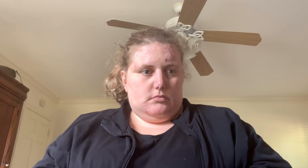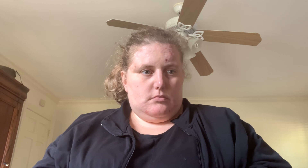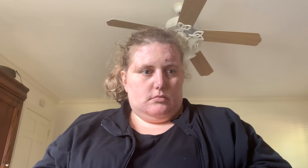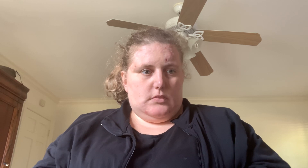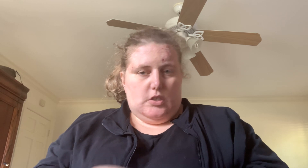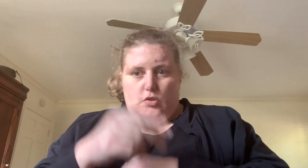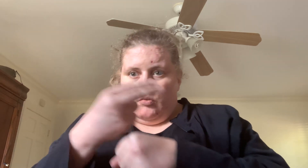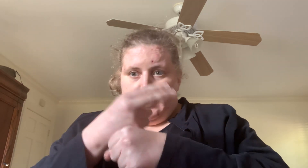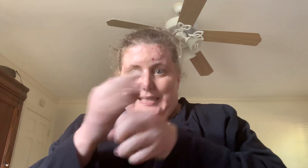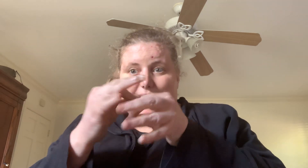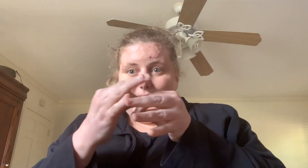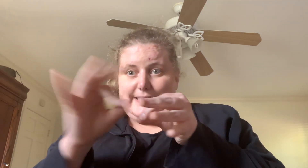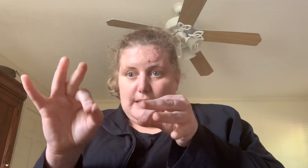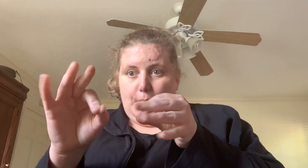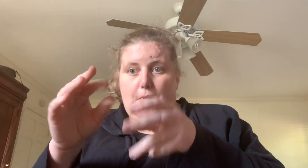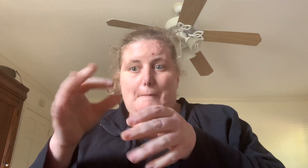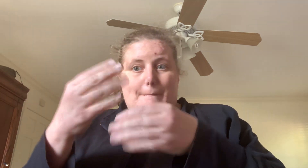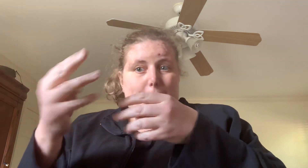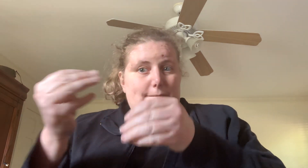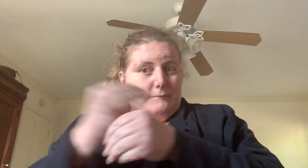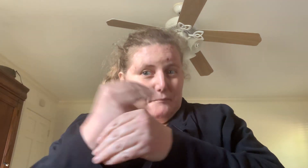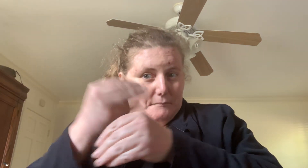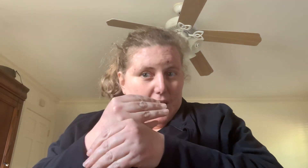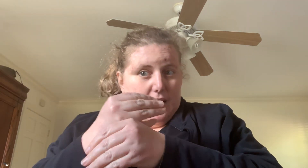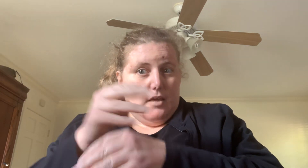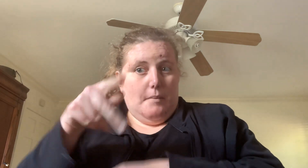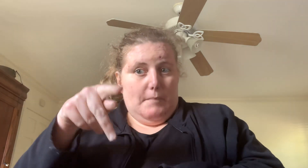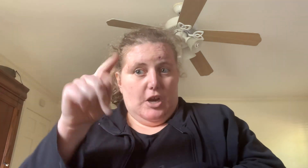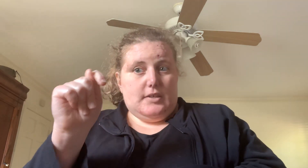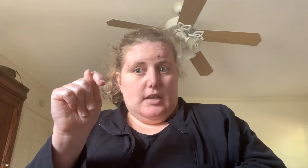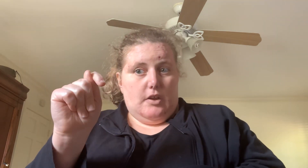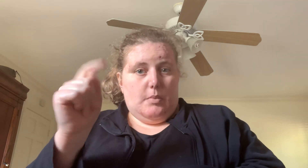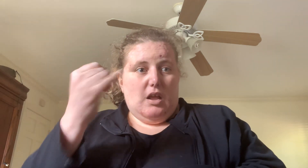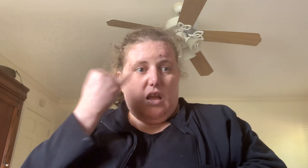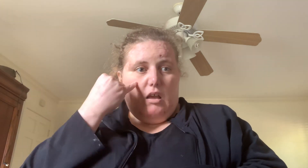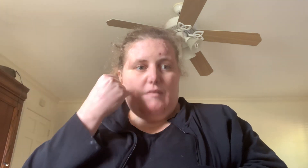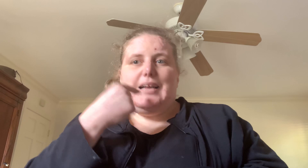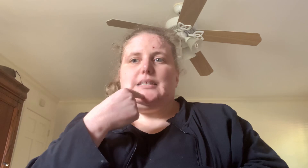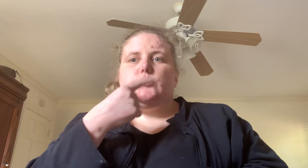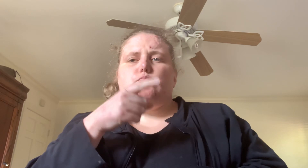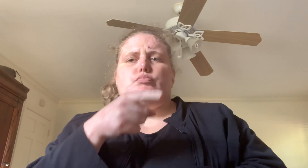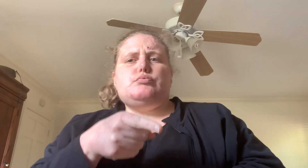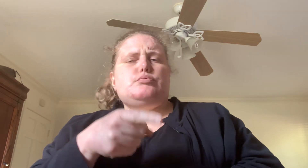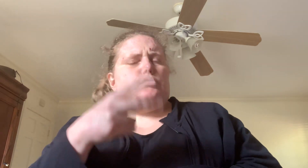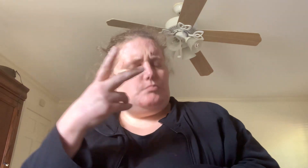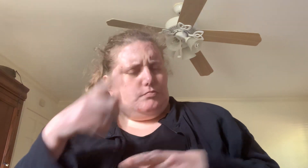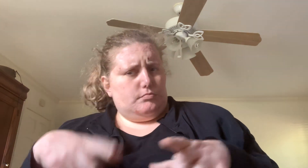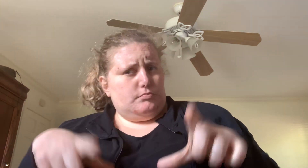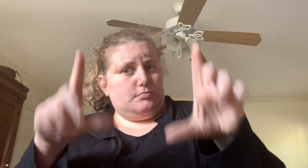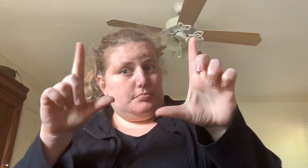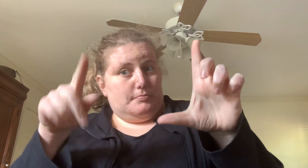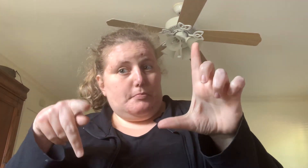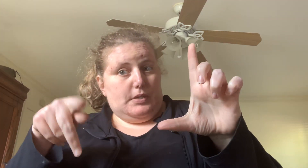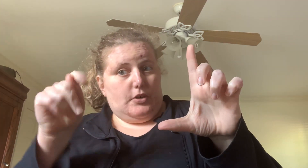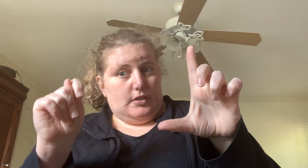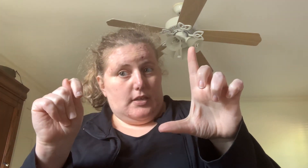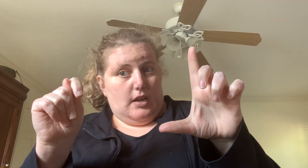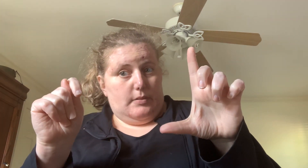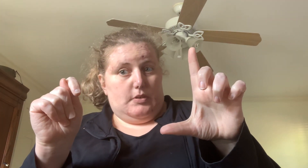our periodic table. So if I told you, well, go and look at your periodic table and tell me what is the mass of